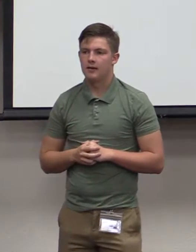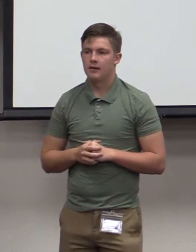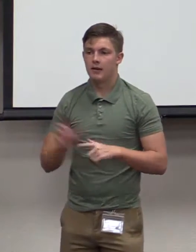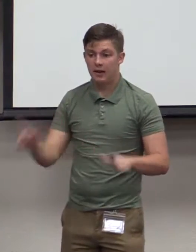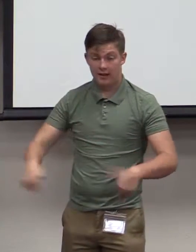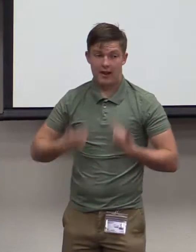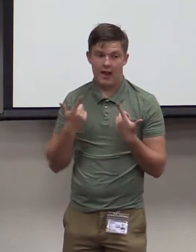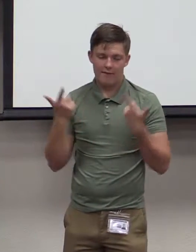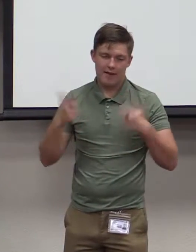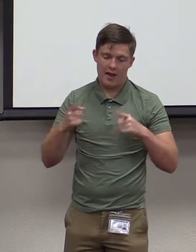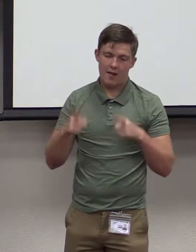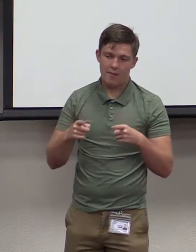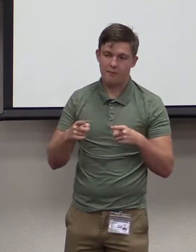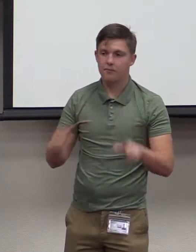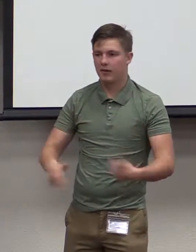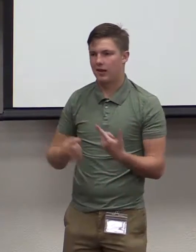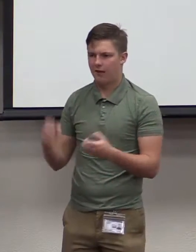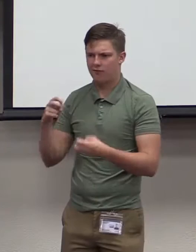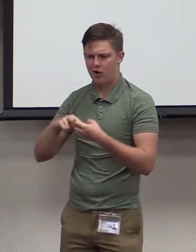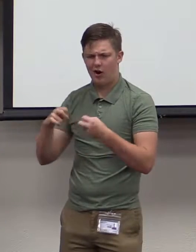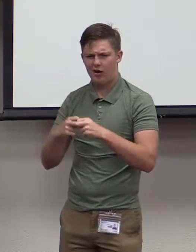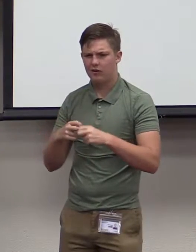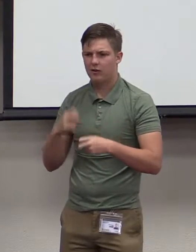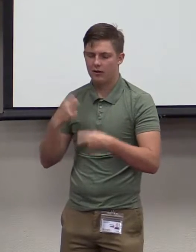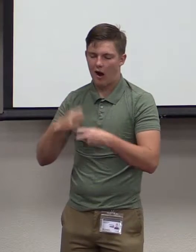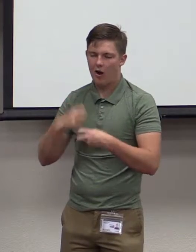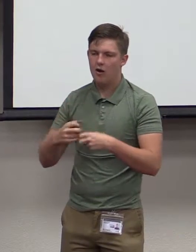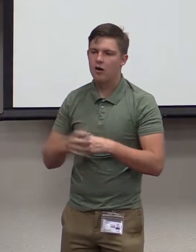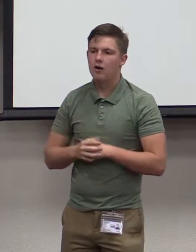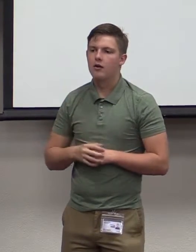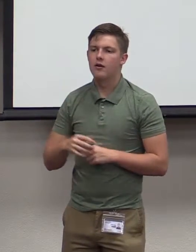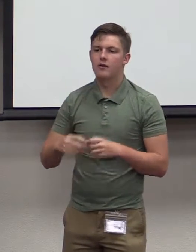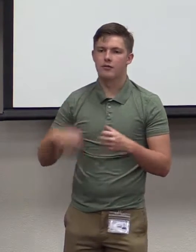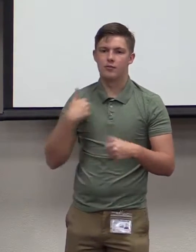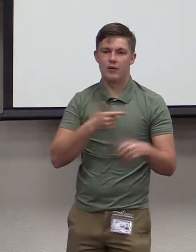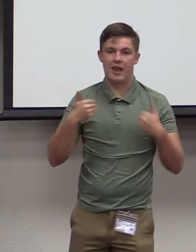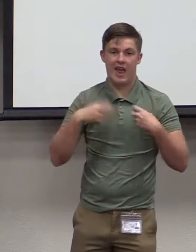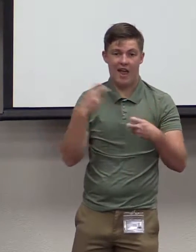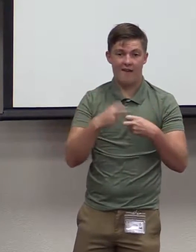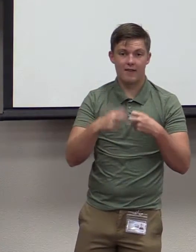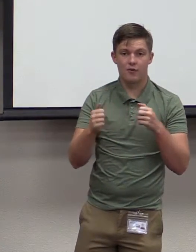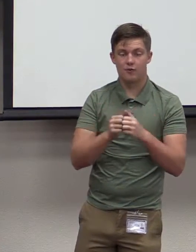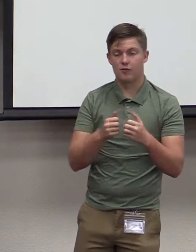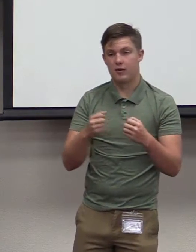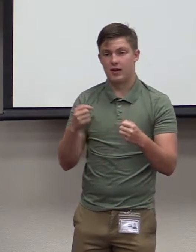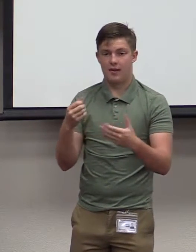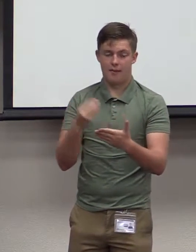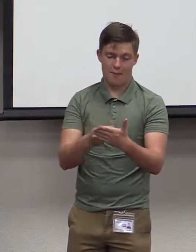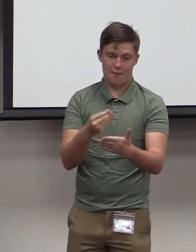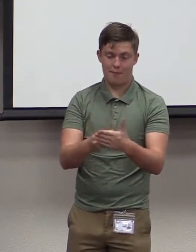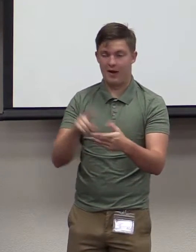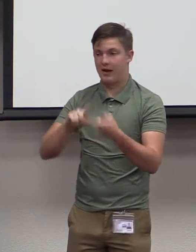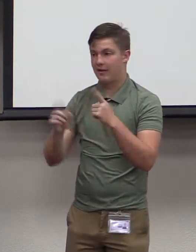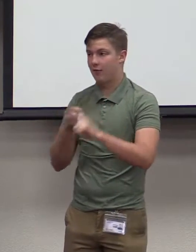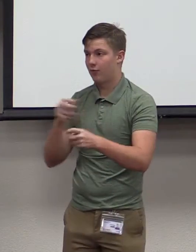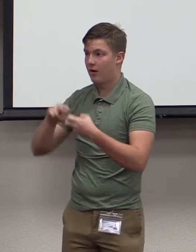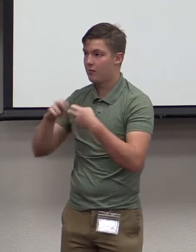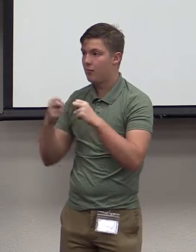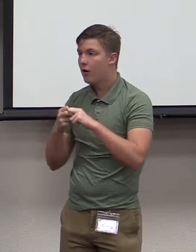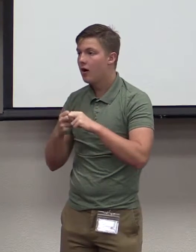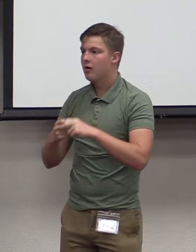Life happens. Life's tough. Difficulties we have with different things like money, friend problems,